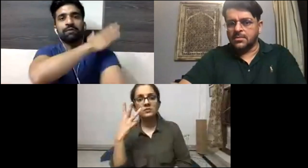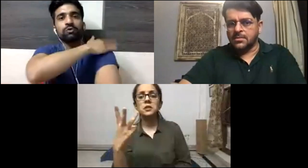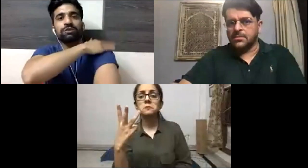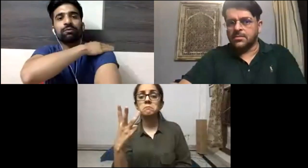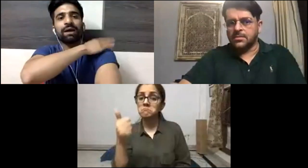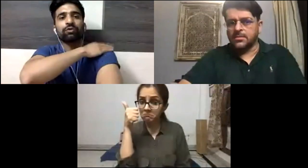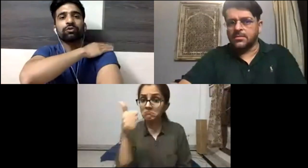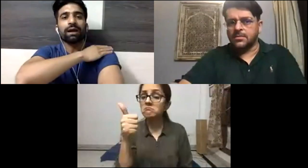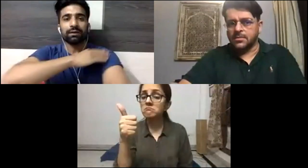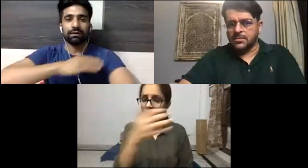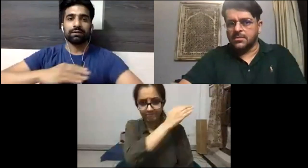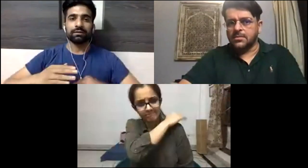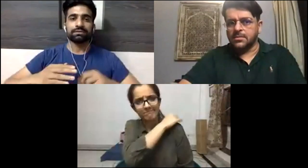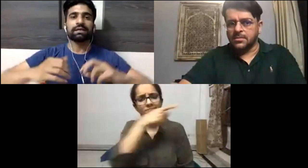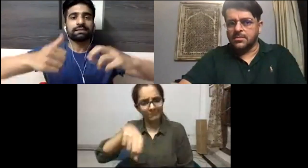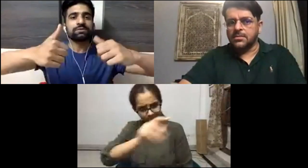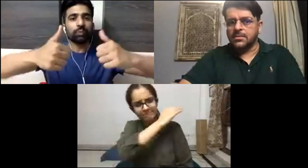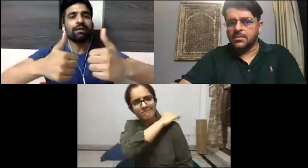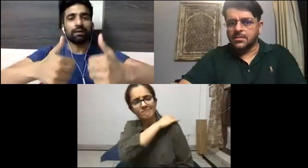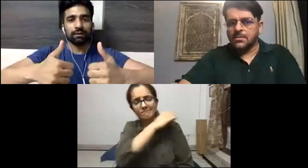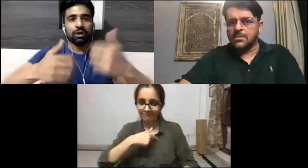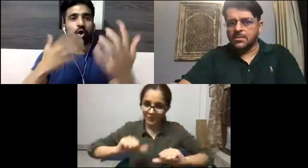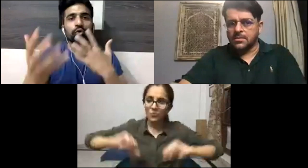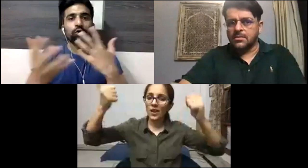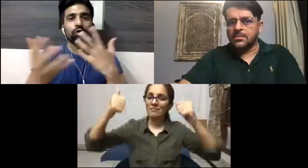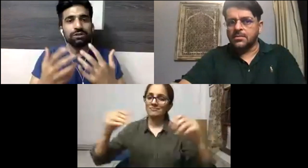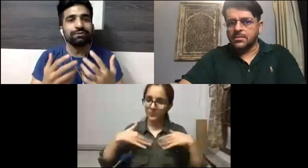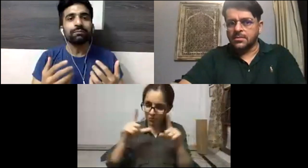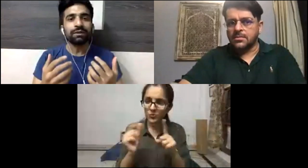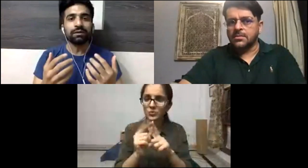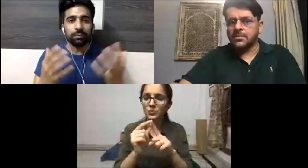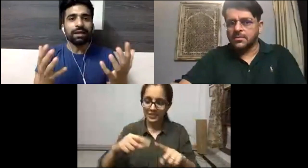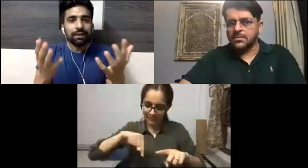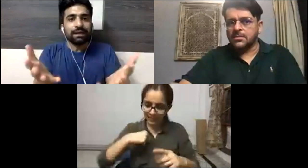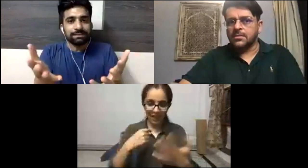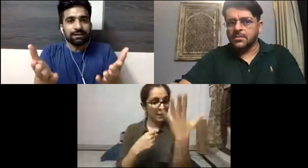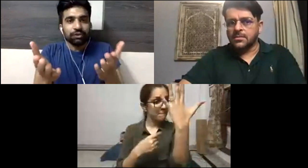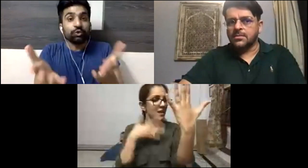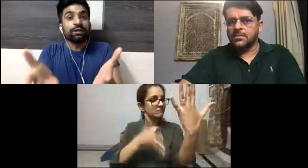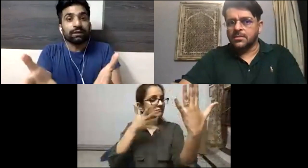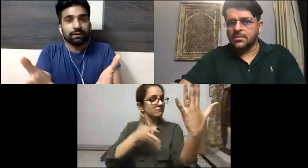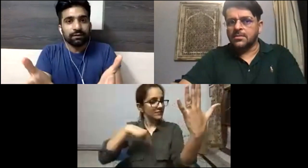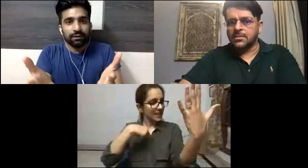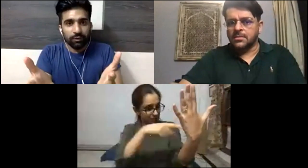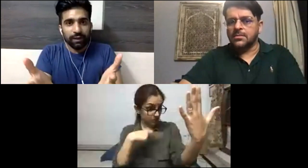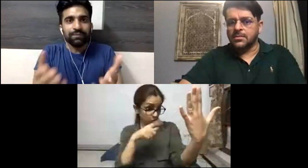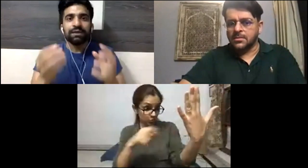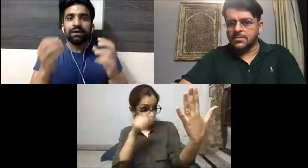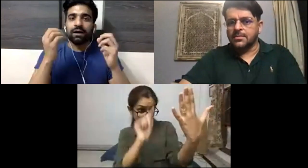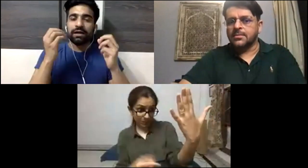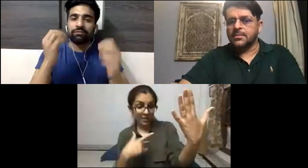give yourself a pat on your back. Say it's well done. Talk to yourself in the mirror and be like, yes, you did it.